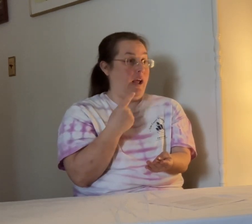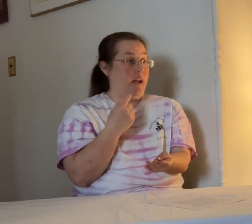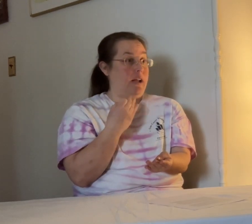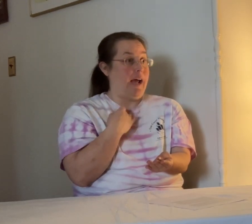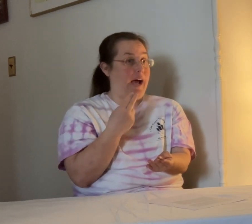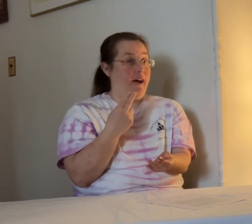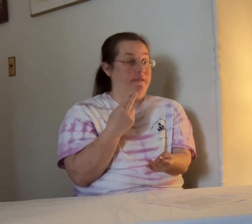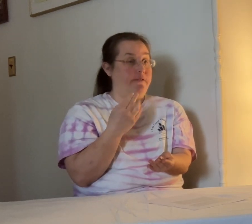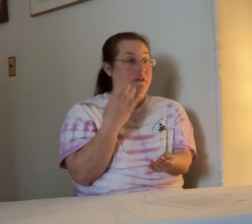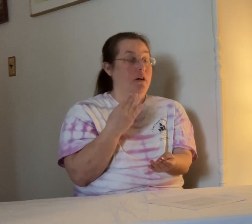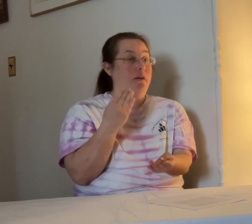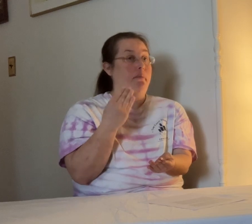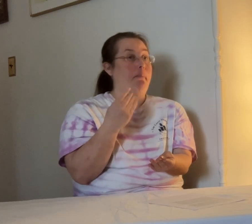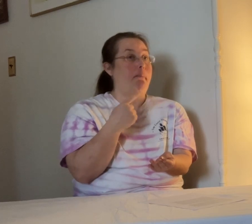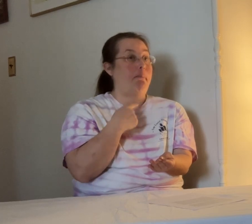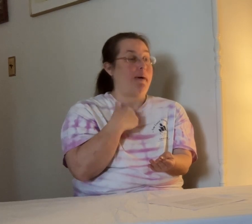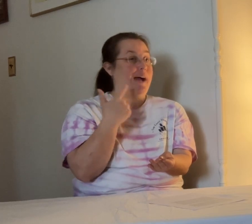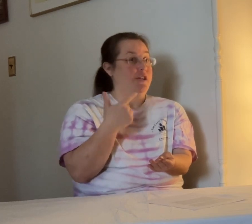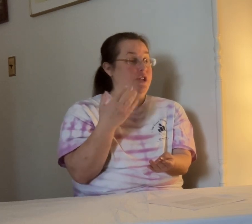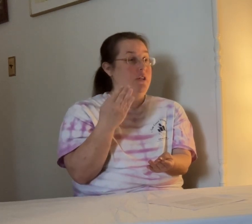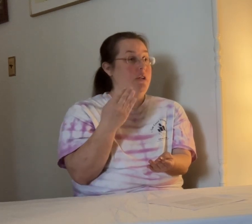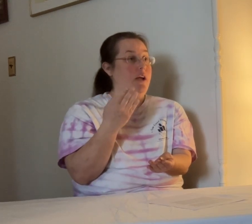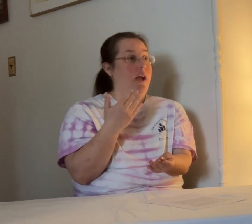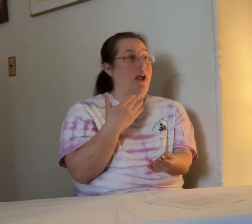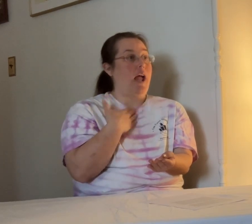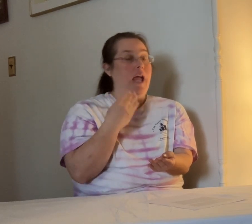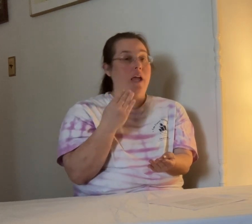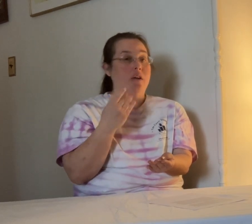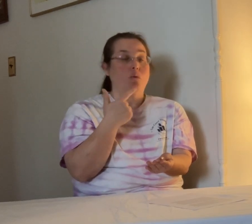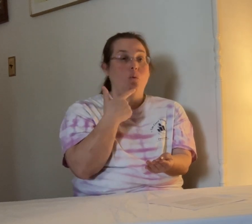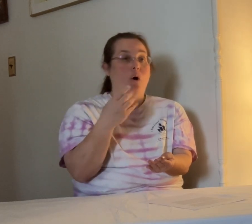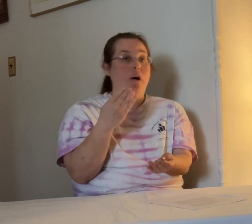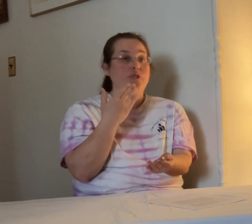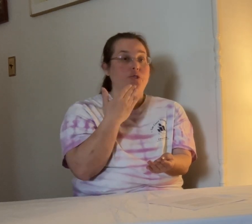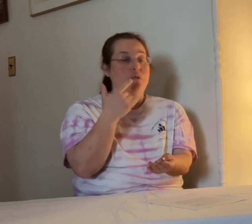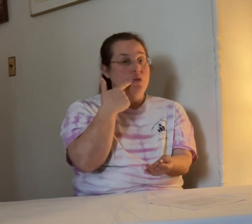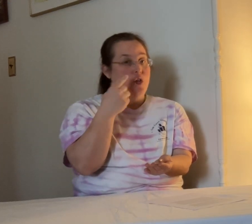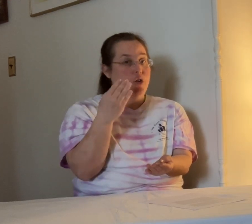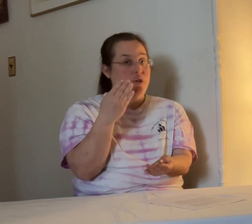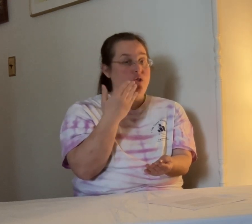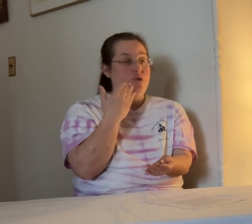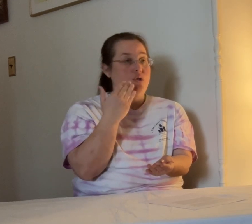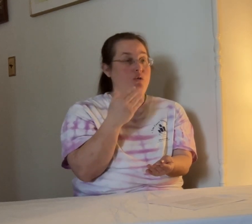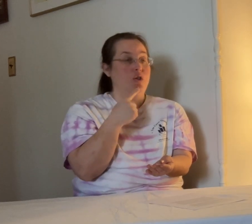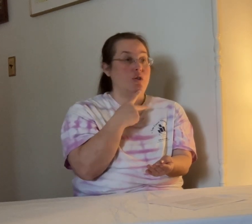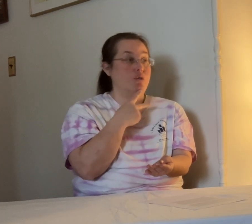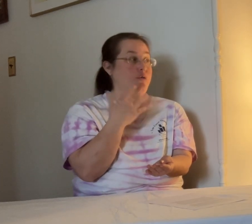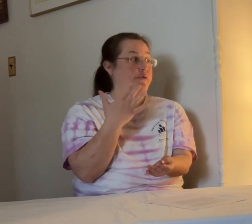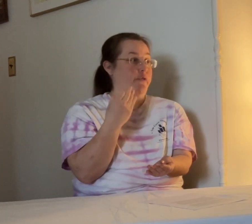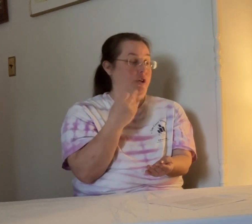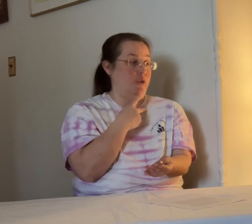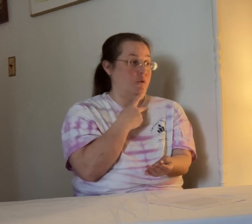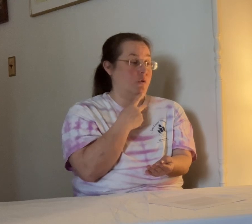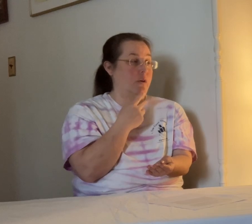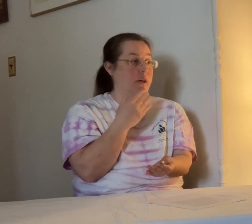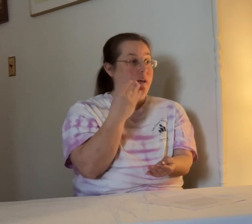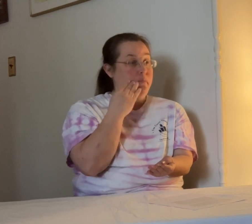and have compassion and want to learn to cue for you,